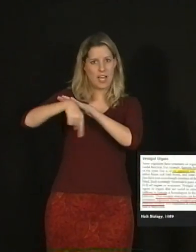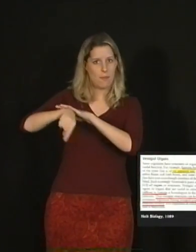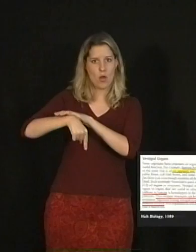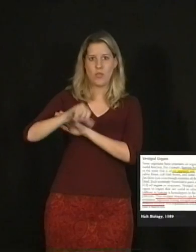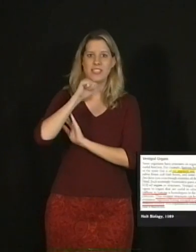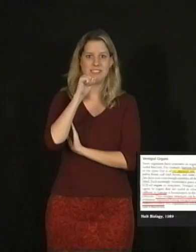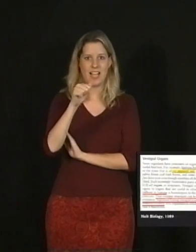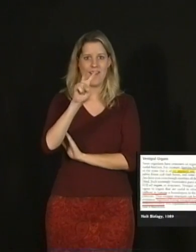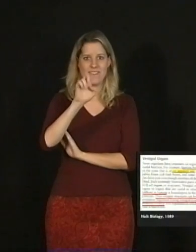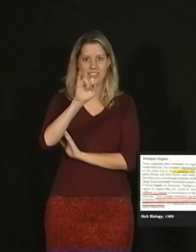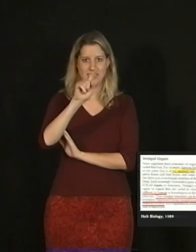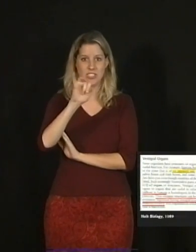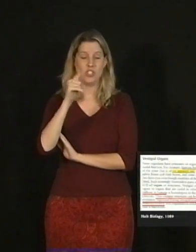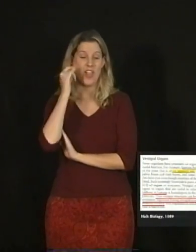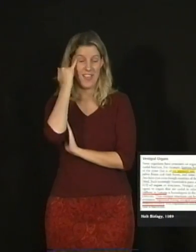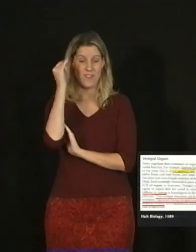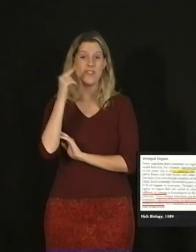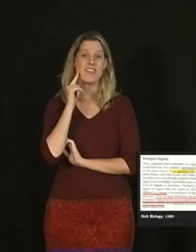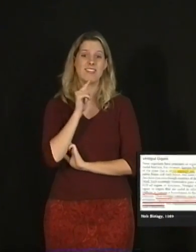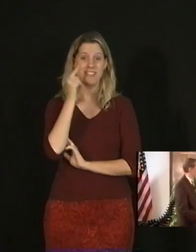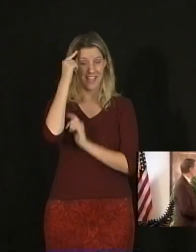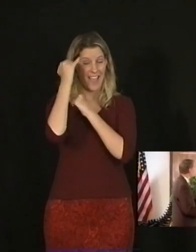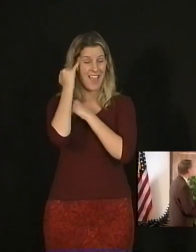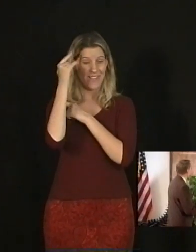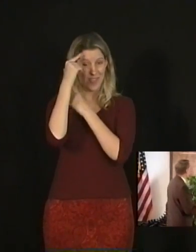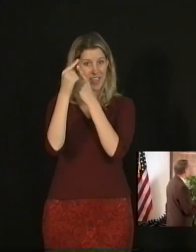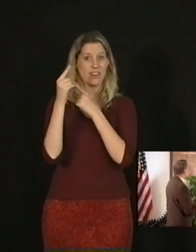vestigial. If you think it is, I'll pay to have yours removed.